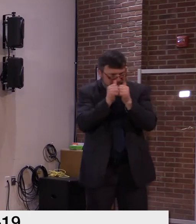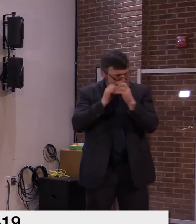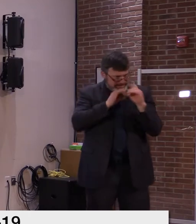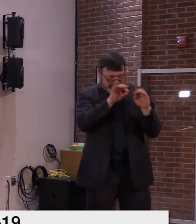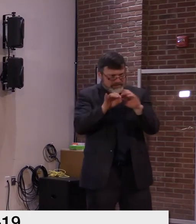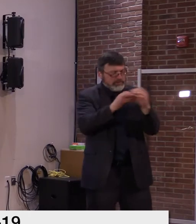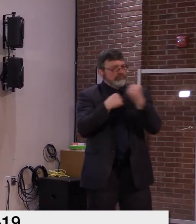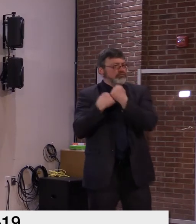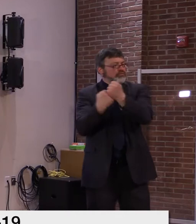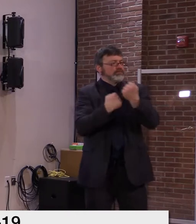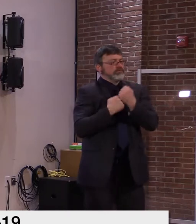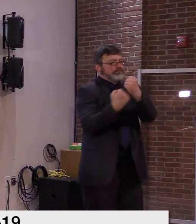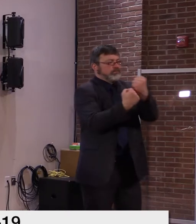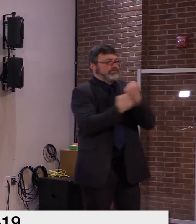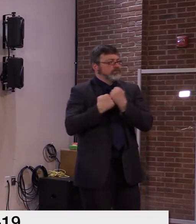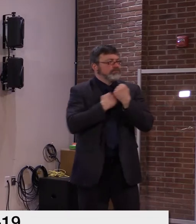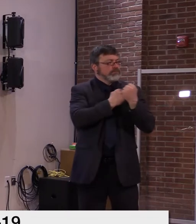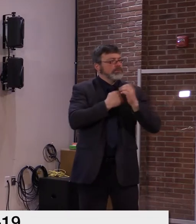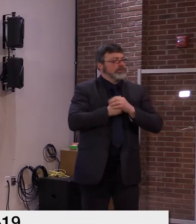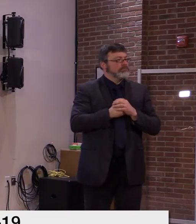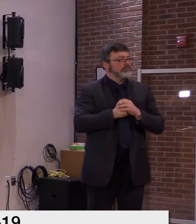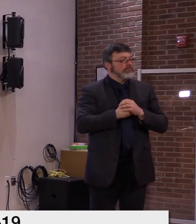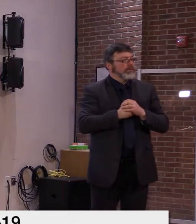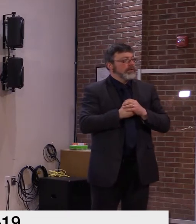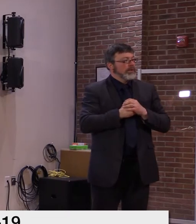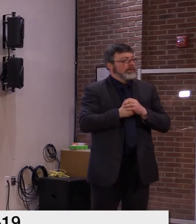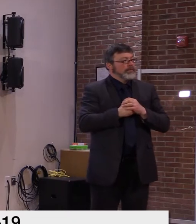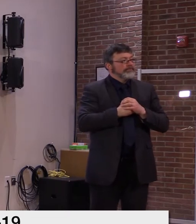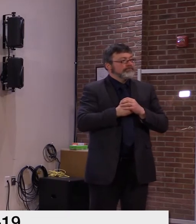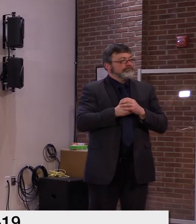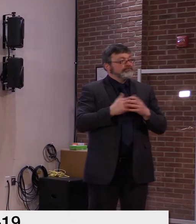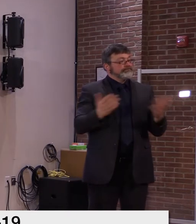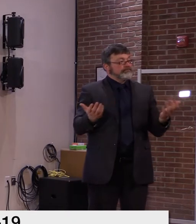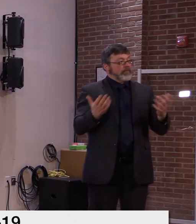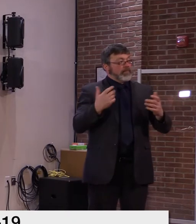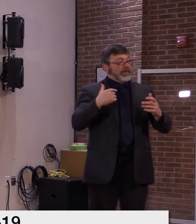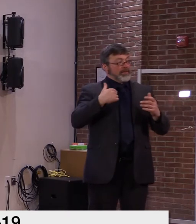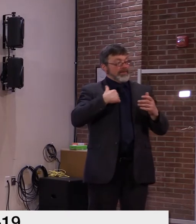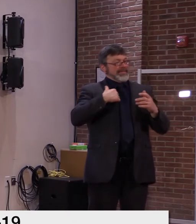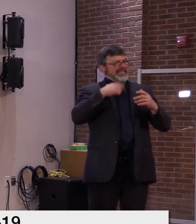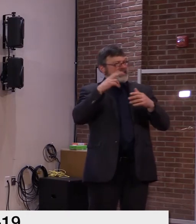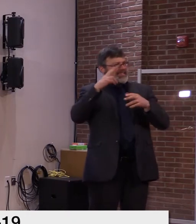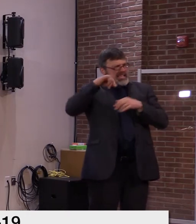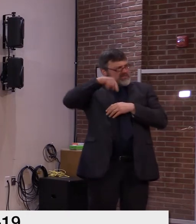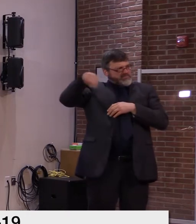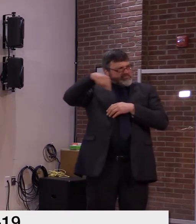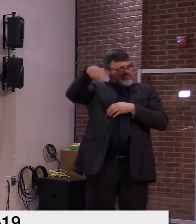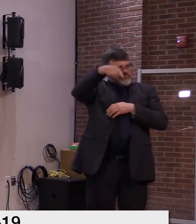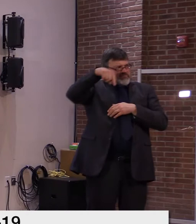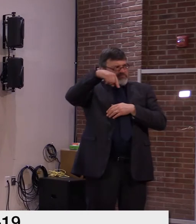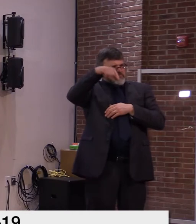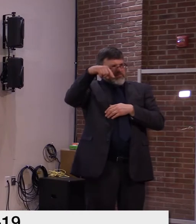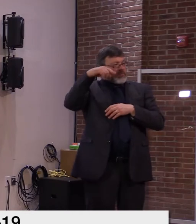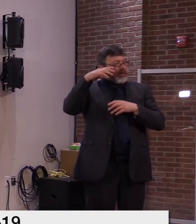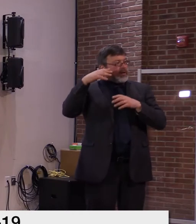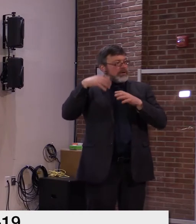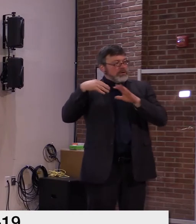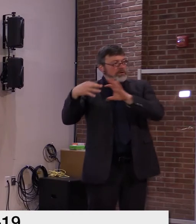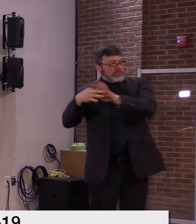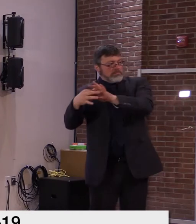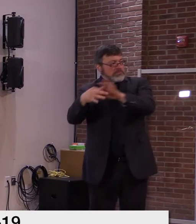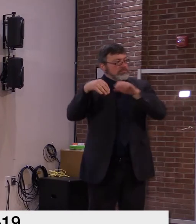themselves. Nevertheless, we must find the energy and inspiration to get our kids back full time and begin the end of the pandemic.